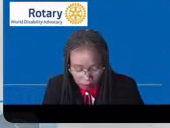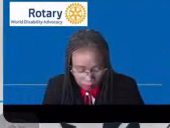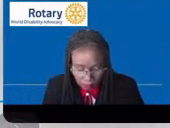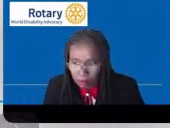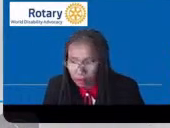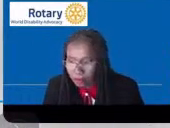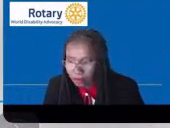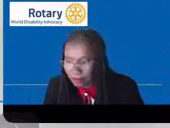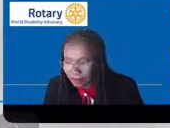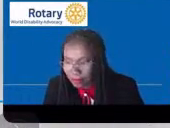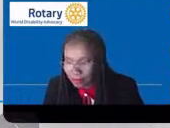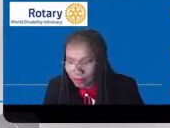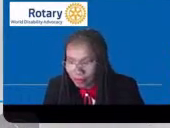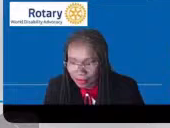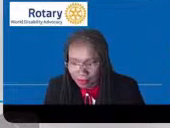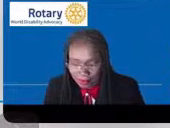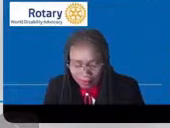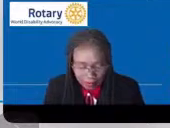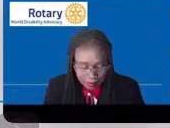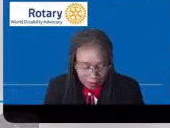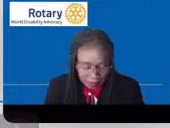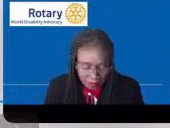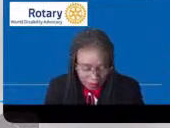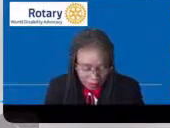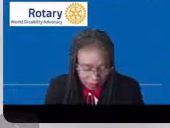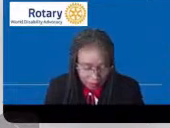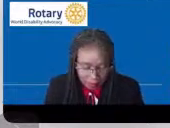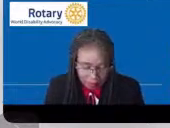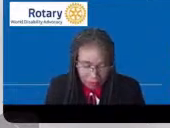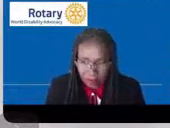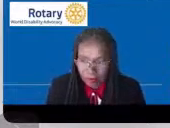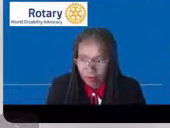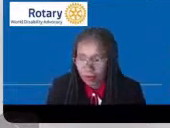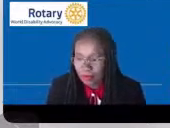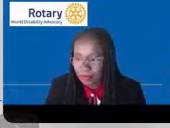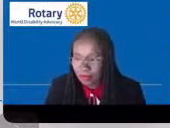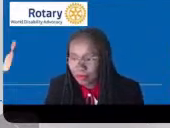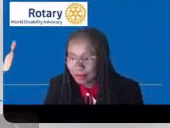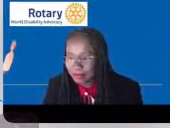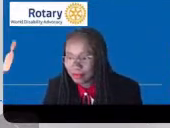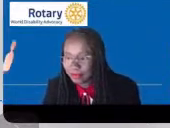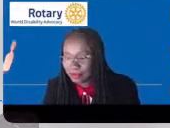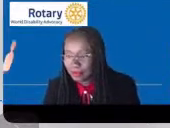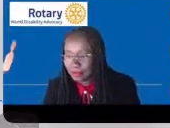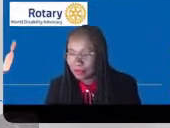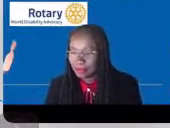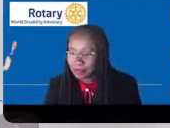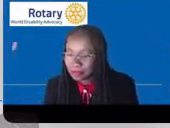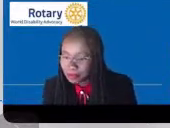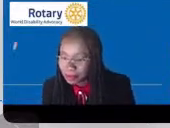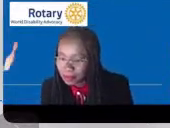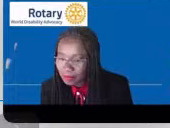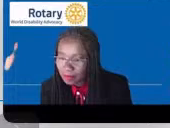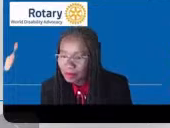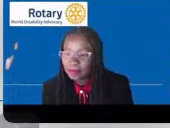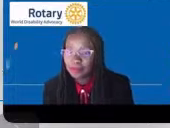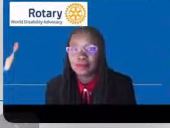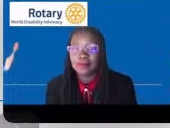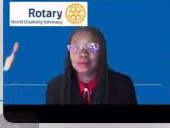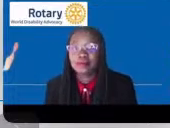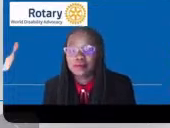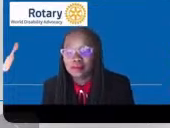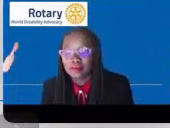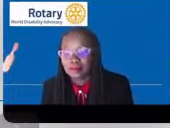I hopefully didn't, I forgot to put it in student pace mode, which means if you want to still draw your picture, you can do